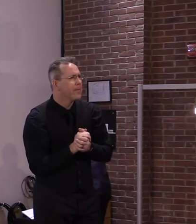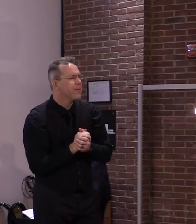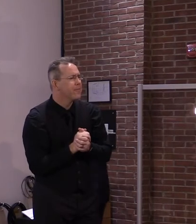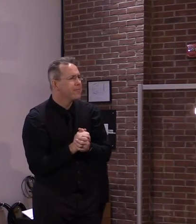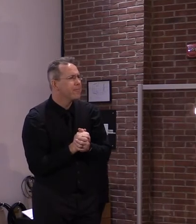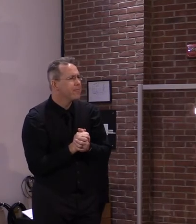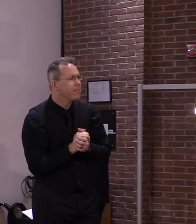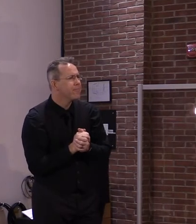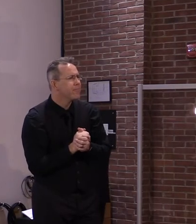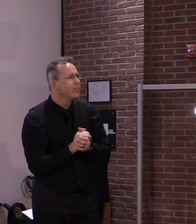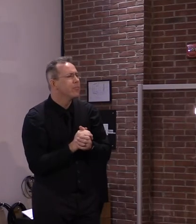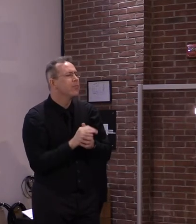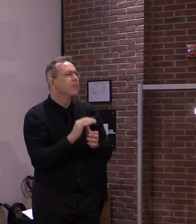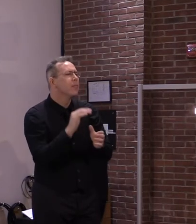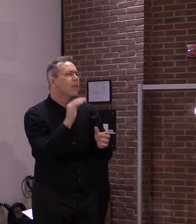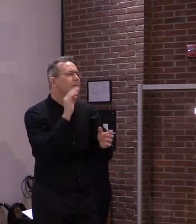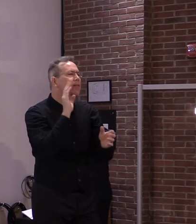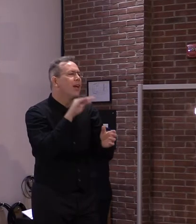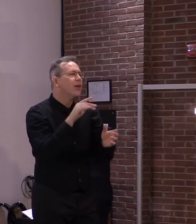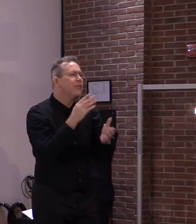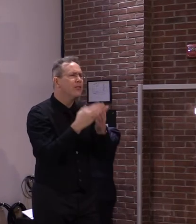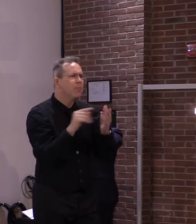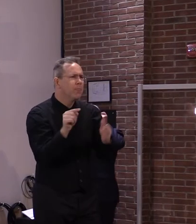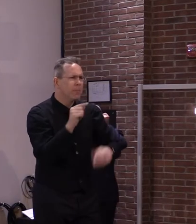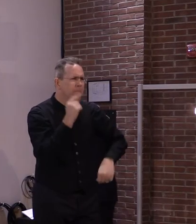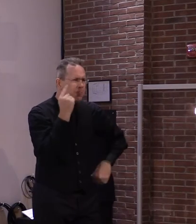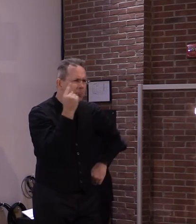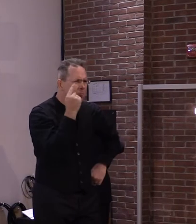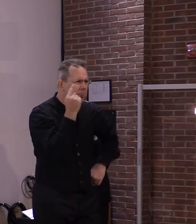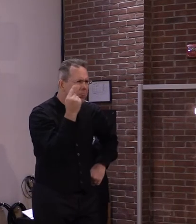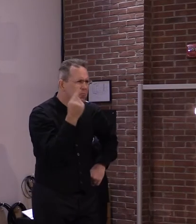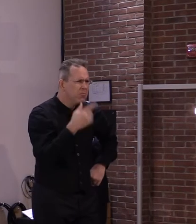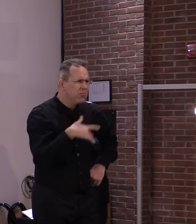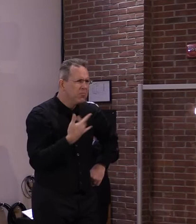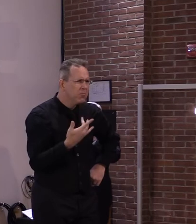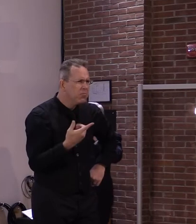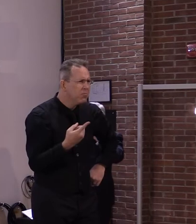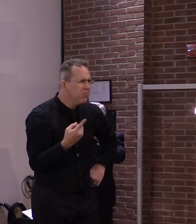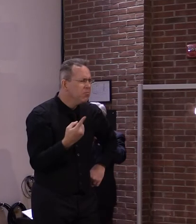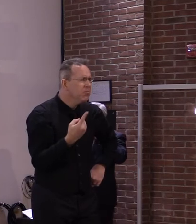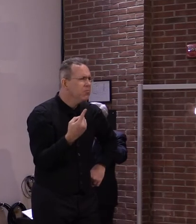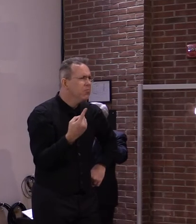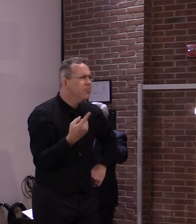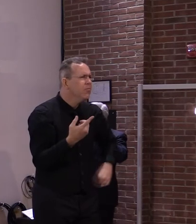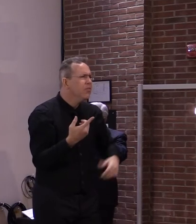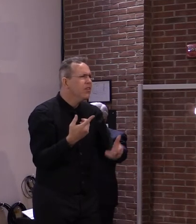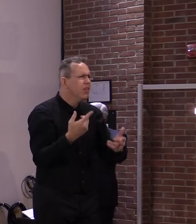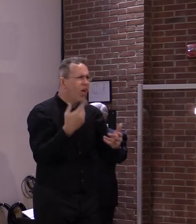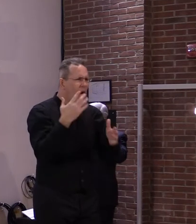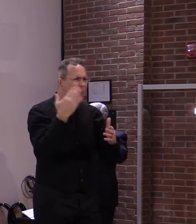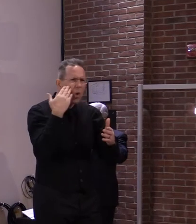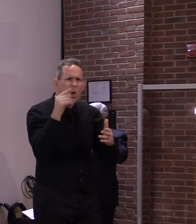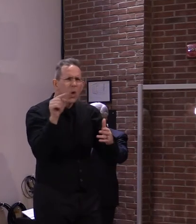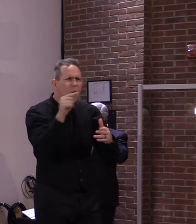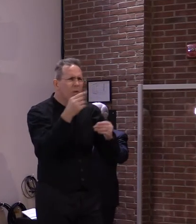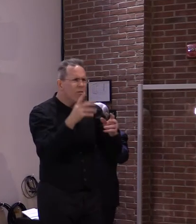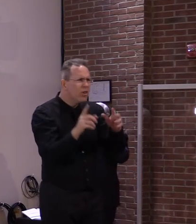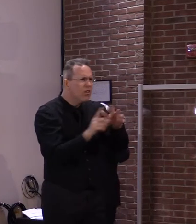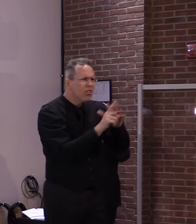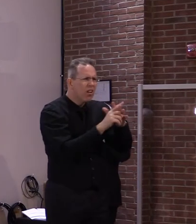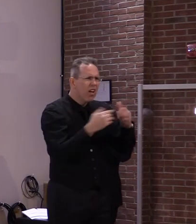be wondering well we have all these cases etc why do you want to set up more testing and what you don't know you don't